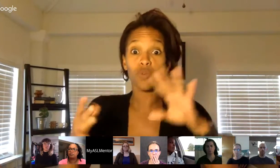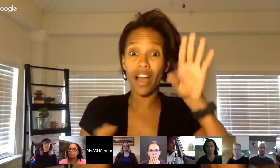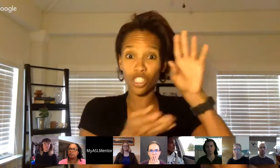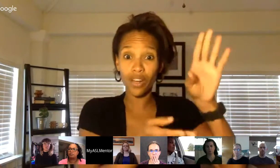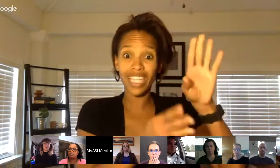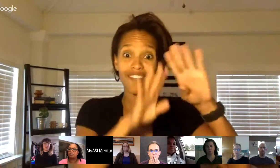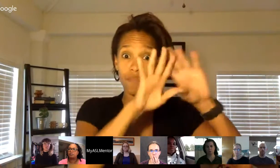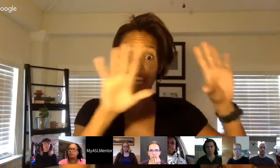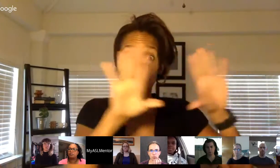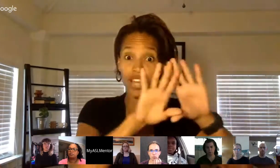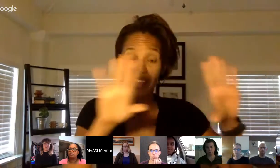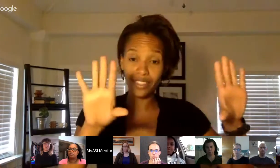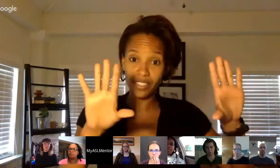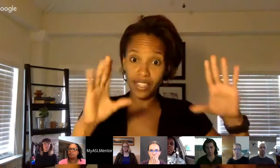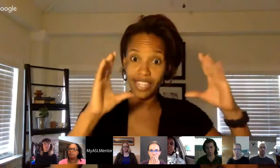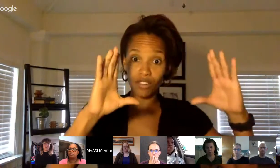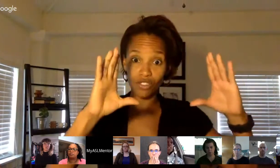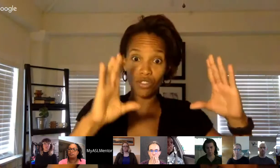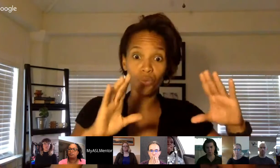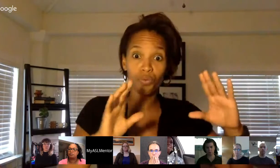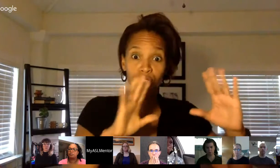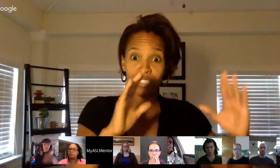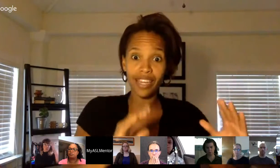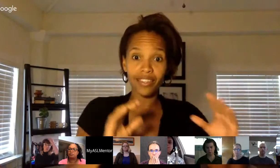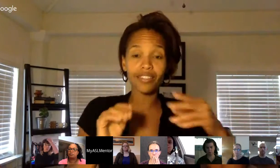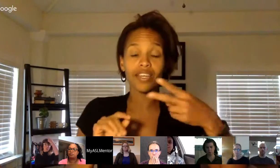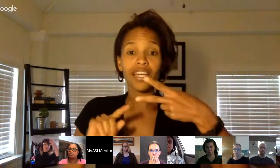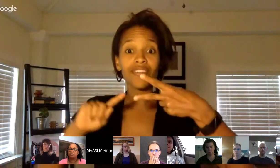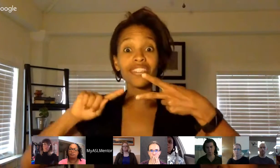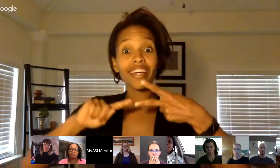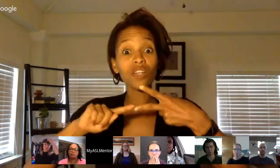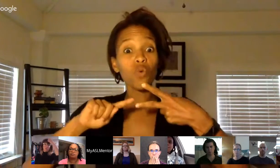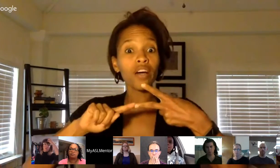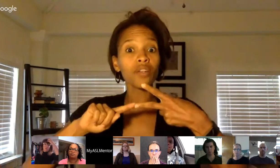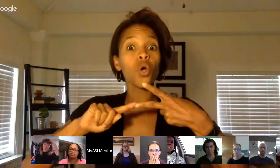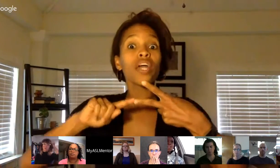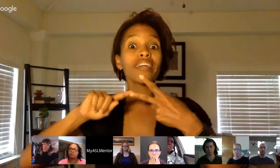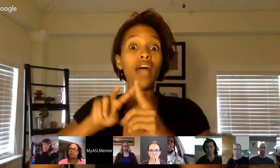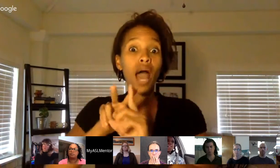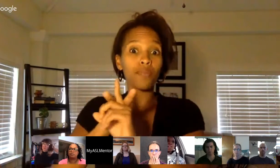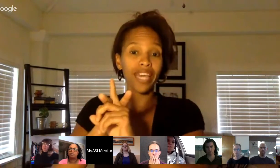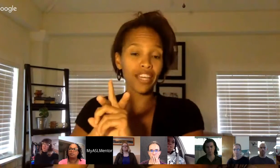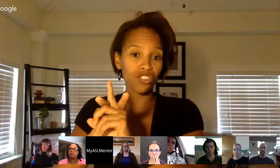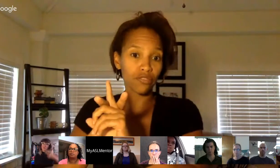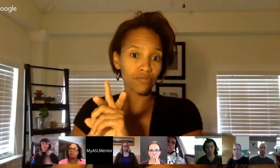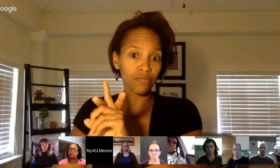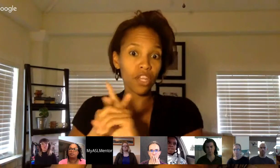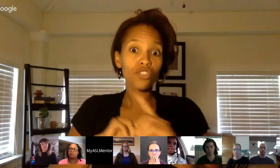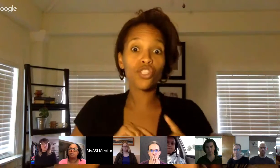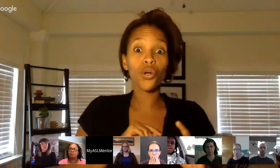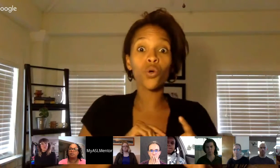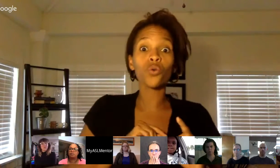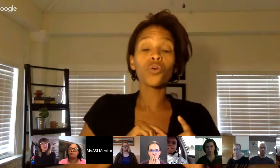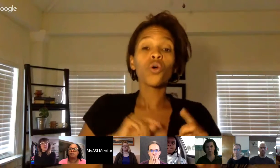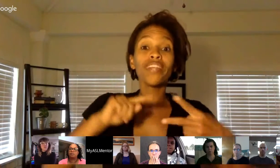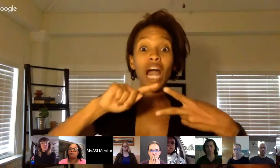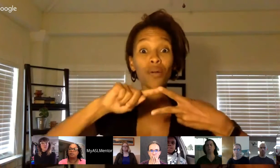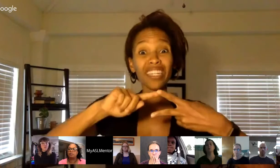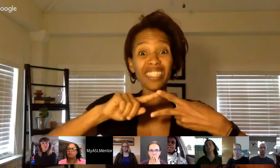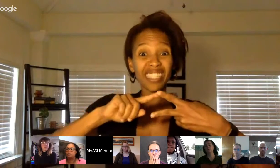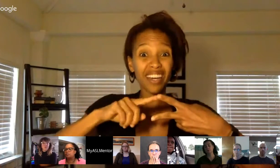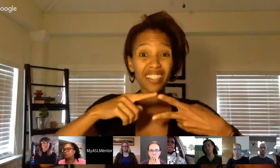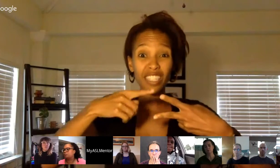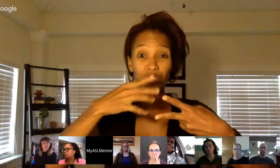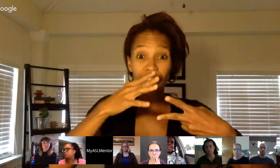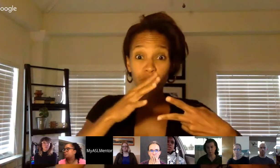in the toolbox you guys have a page that lists this out too with the dates. The second one is application. So now we're